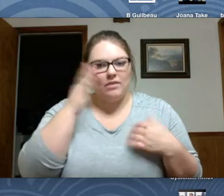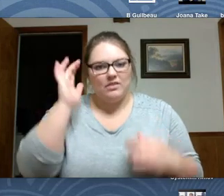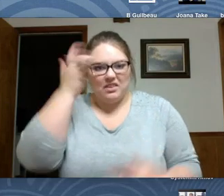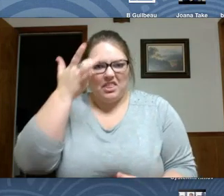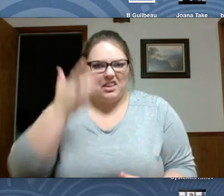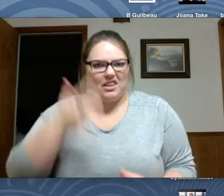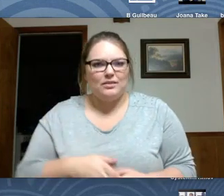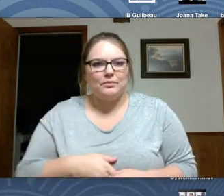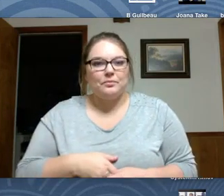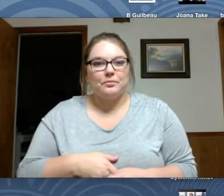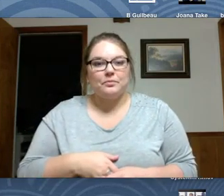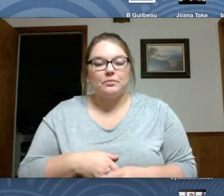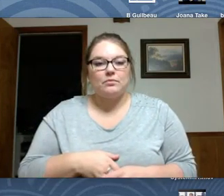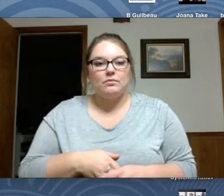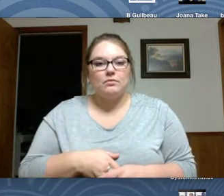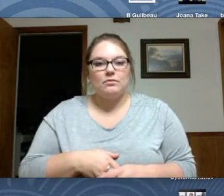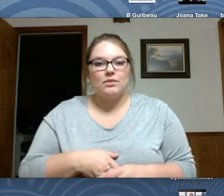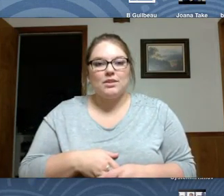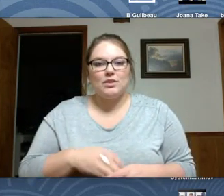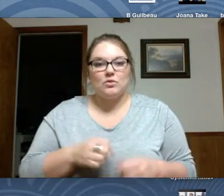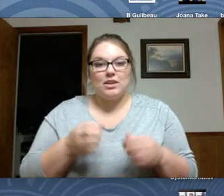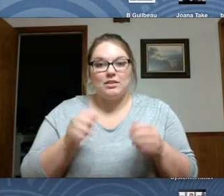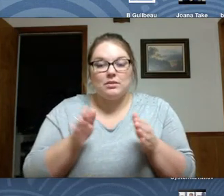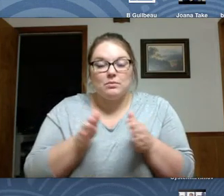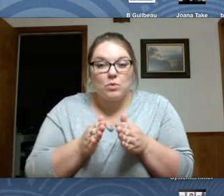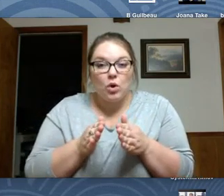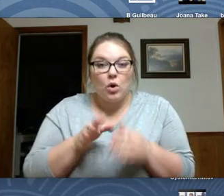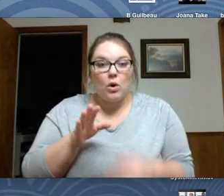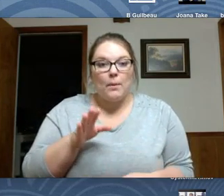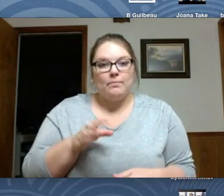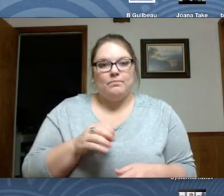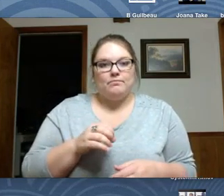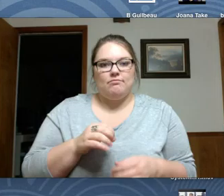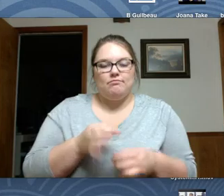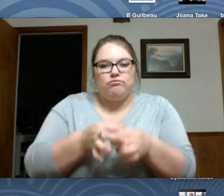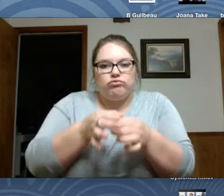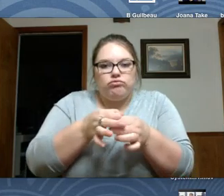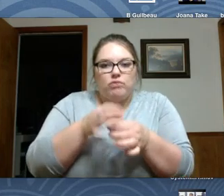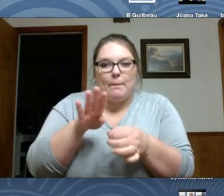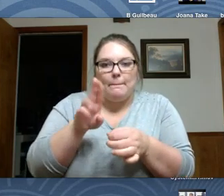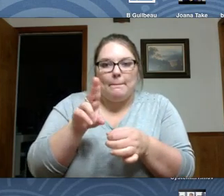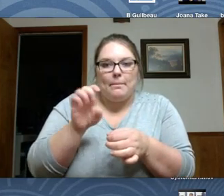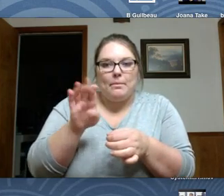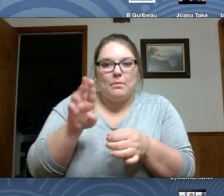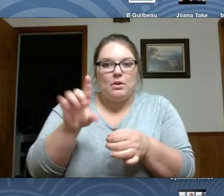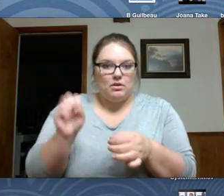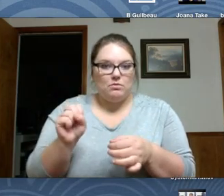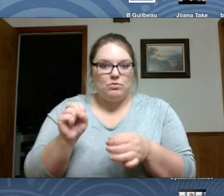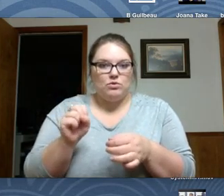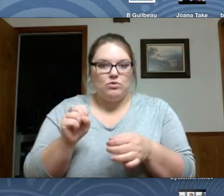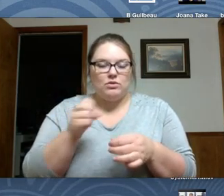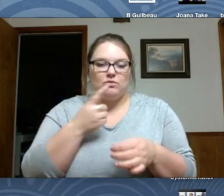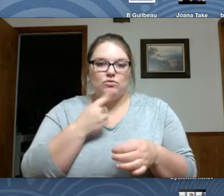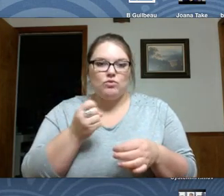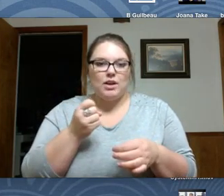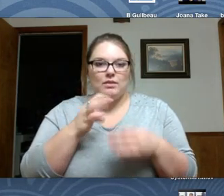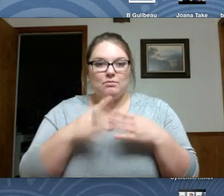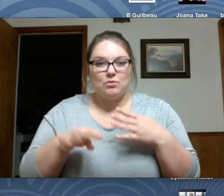bubbles inside infected cells. Dr. Lopatko says the